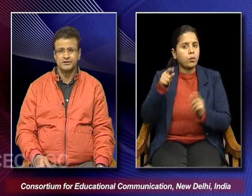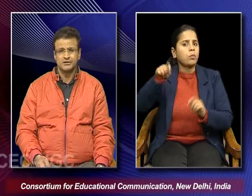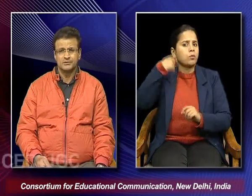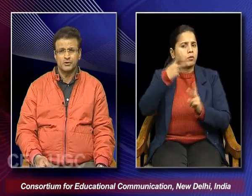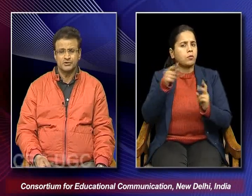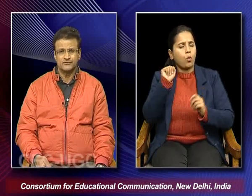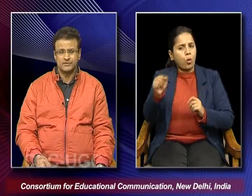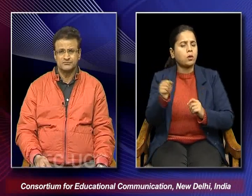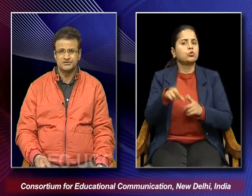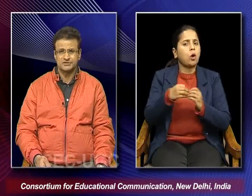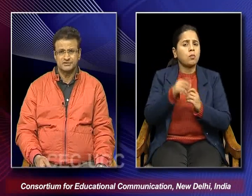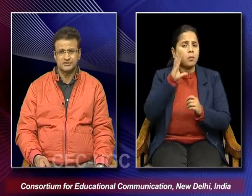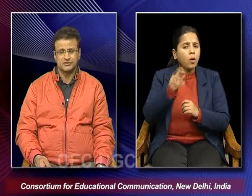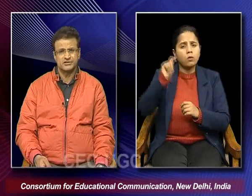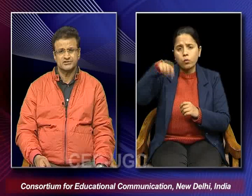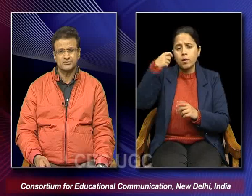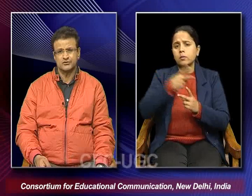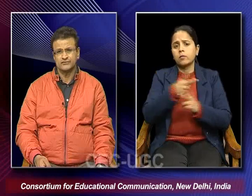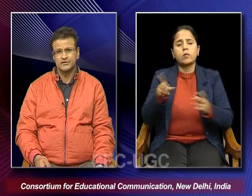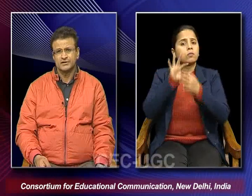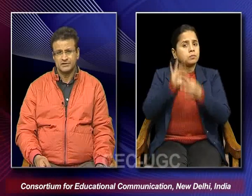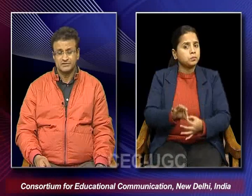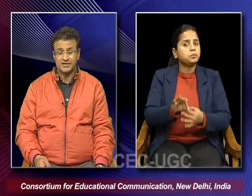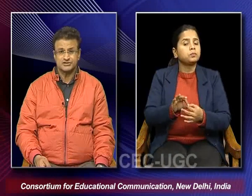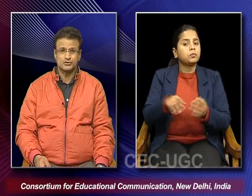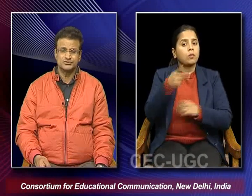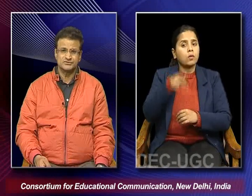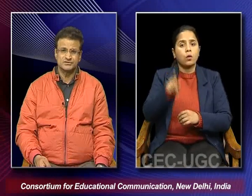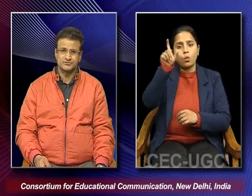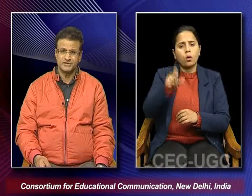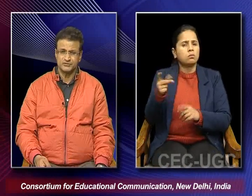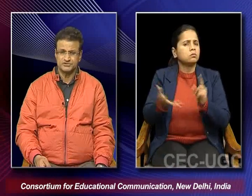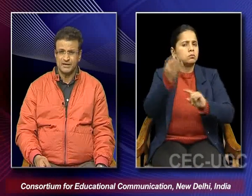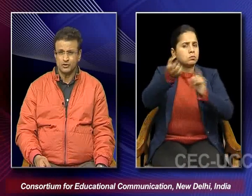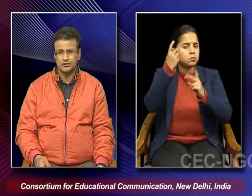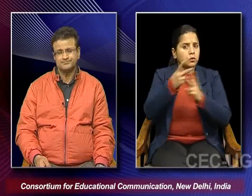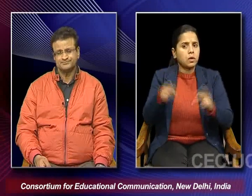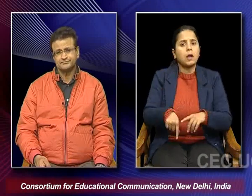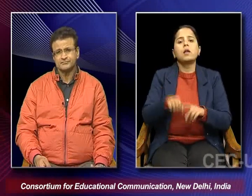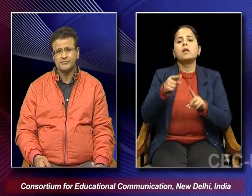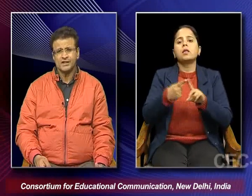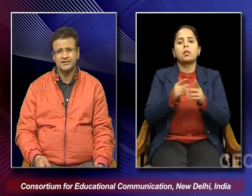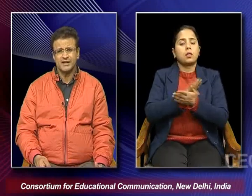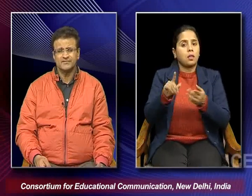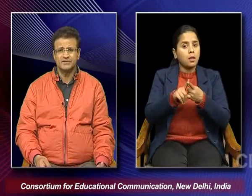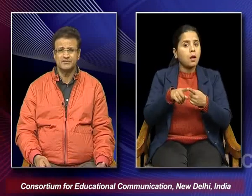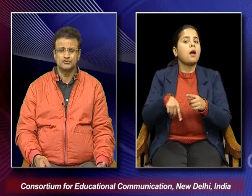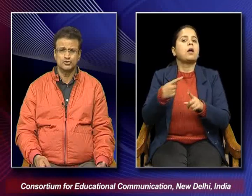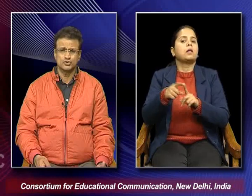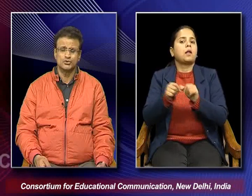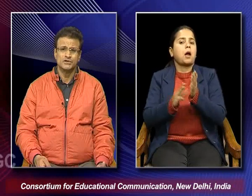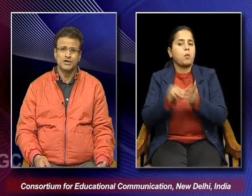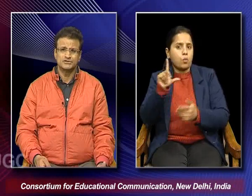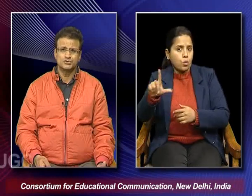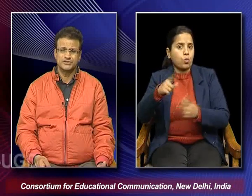the important films in the context of the milestones which he made was Damul. Thereafter he was